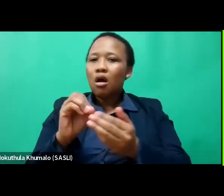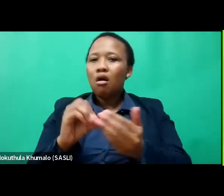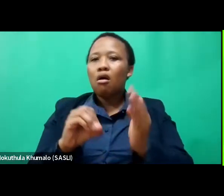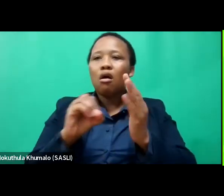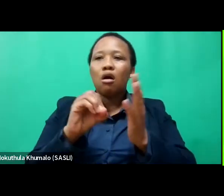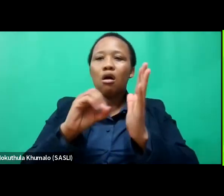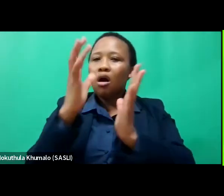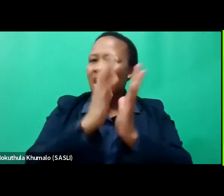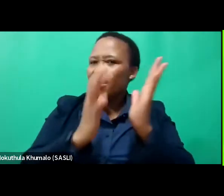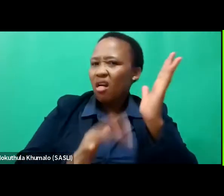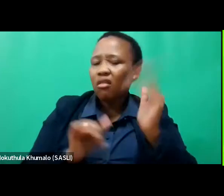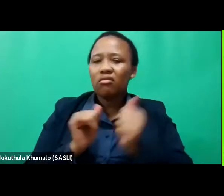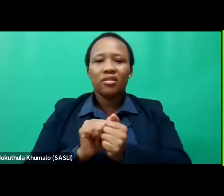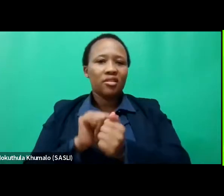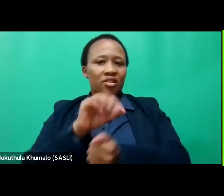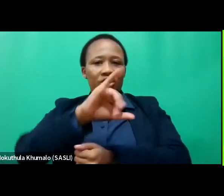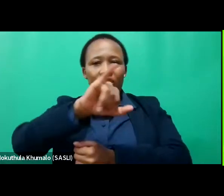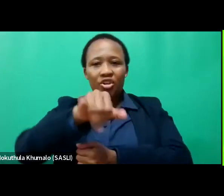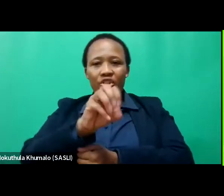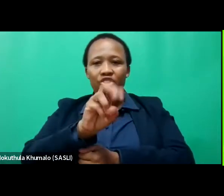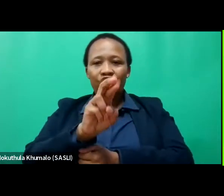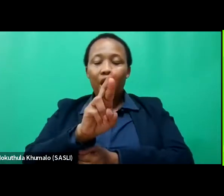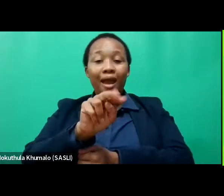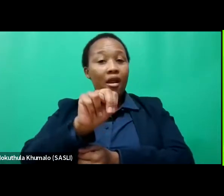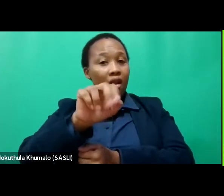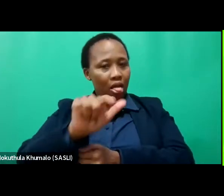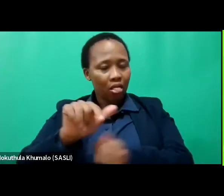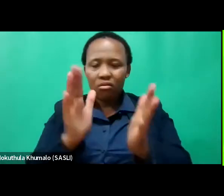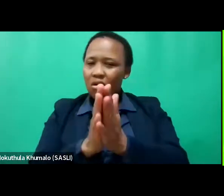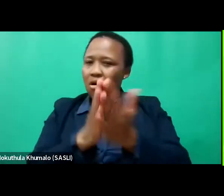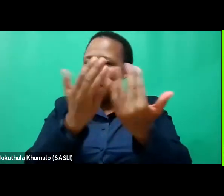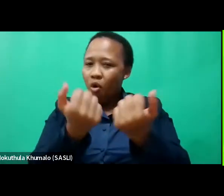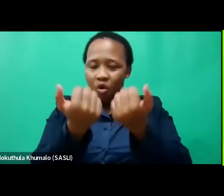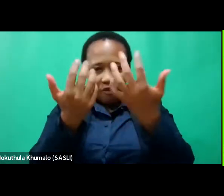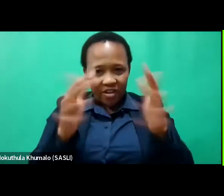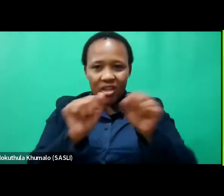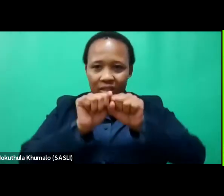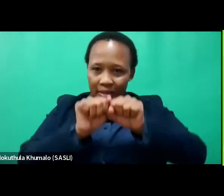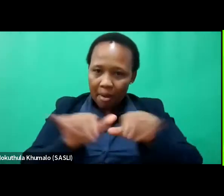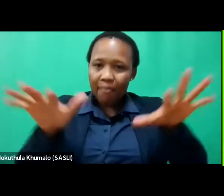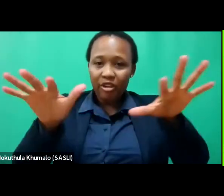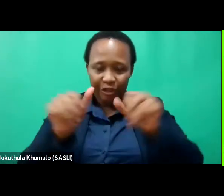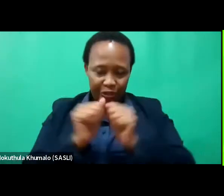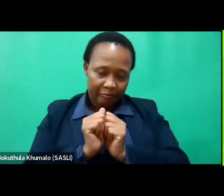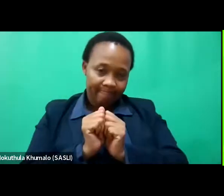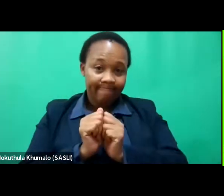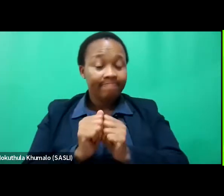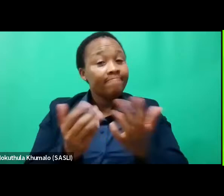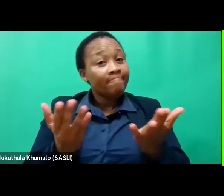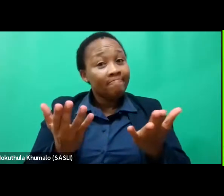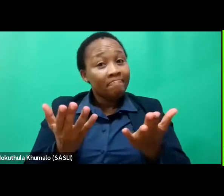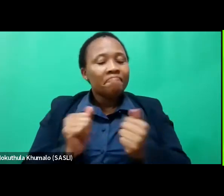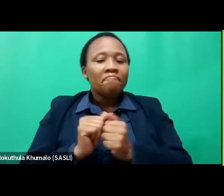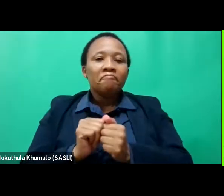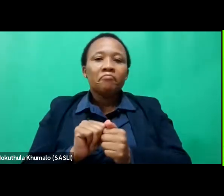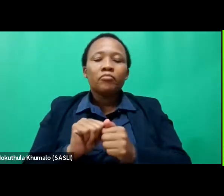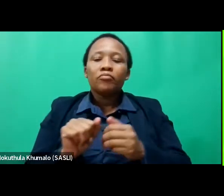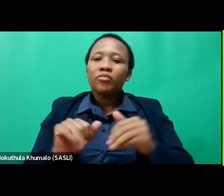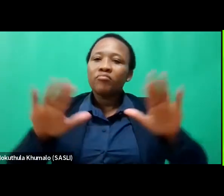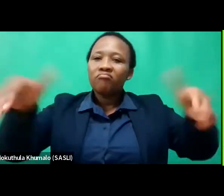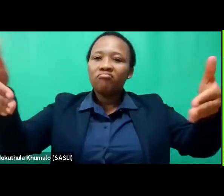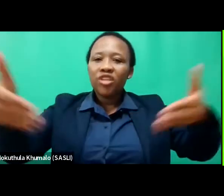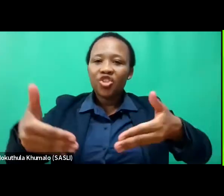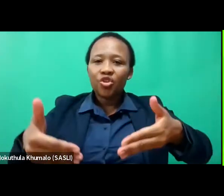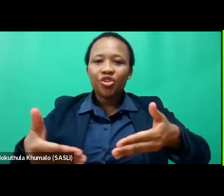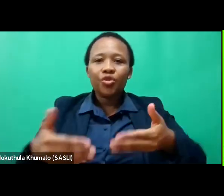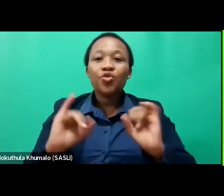books, and conference proceedings. Allow me to introduce to you the Deputy Vice Chancellor for Teaching